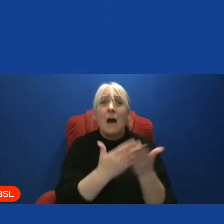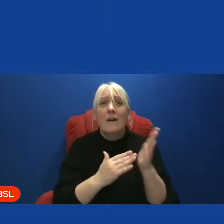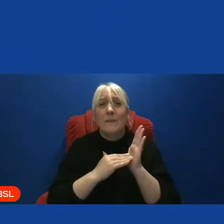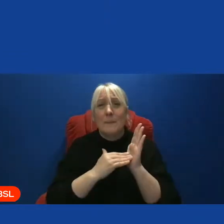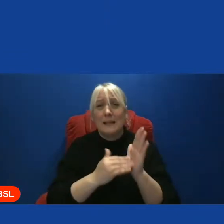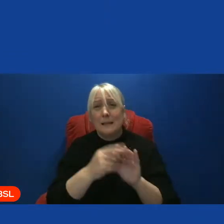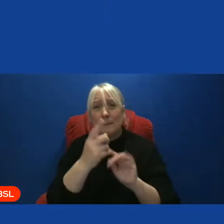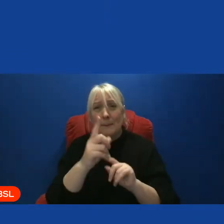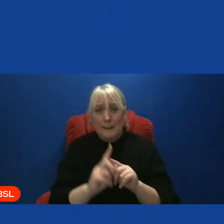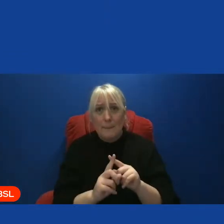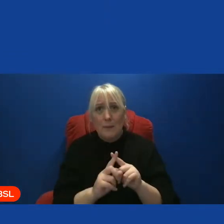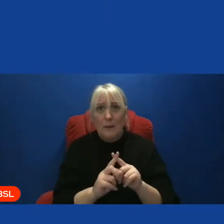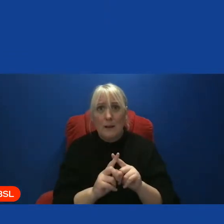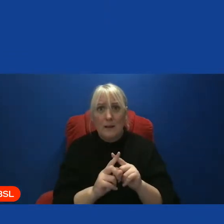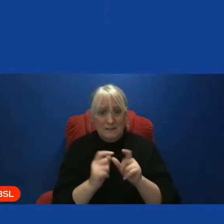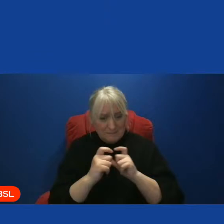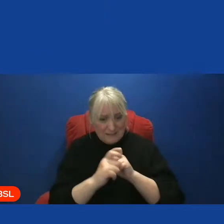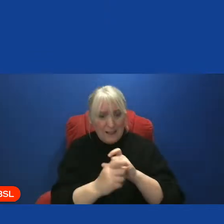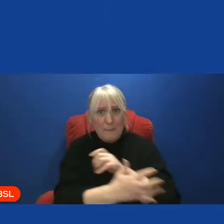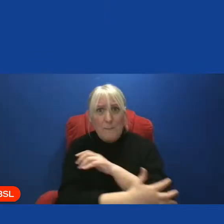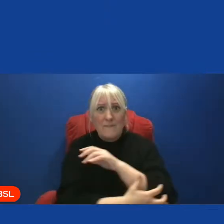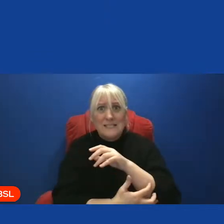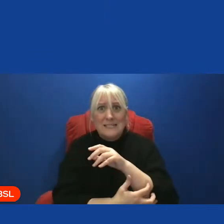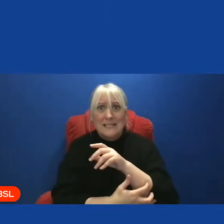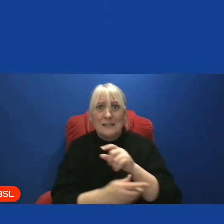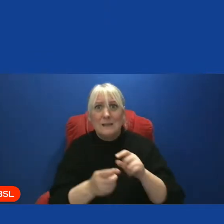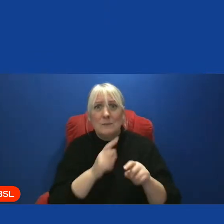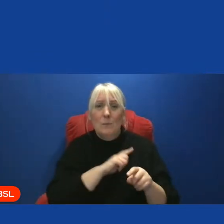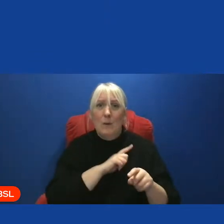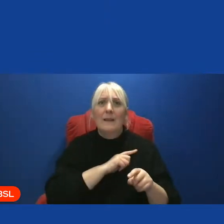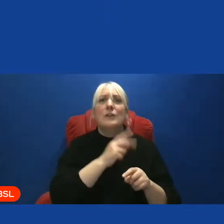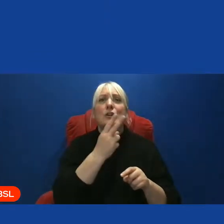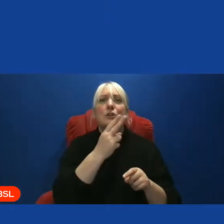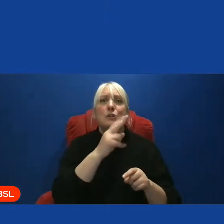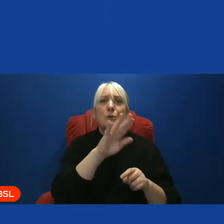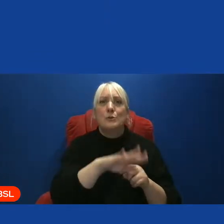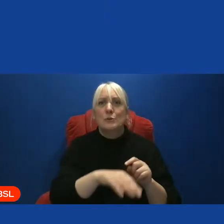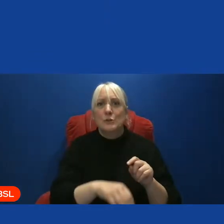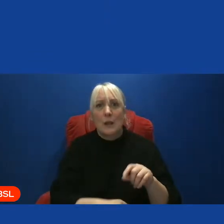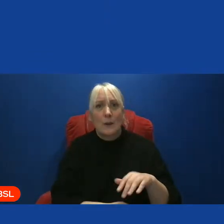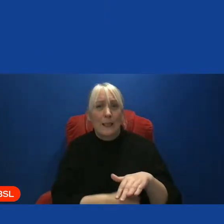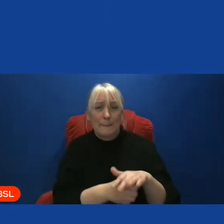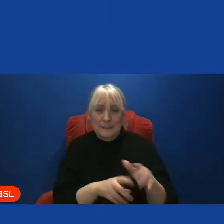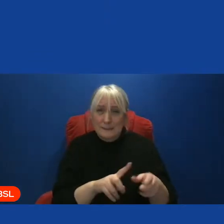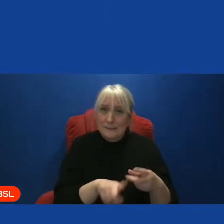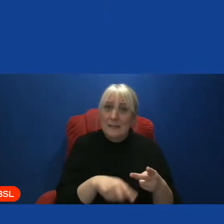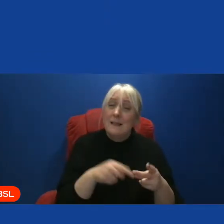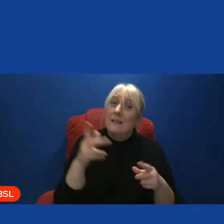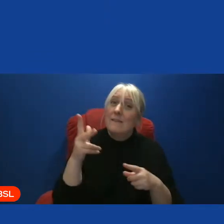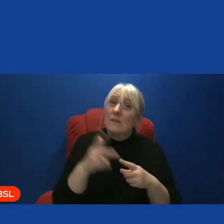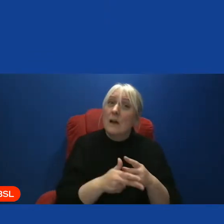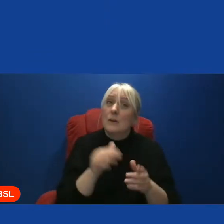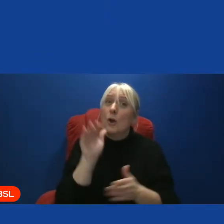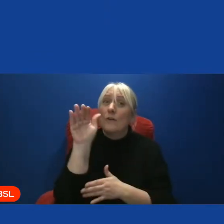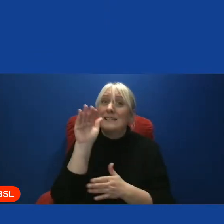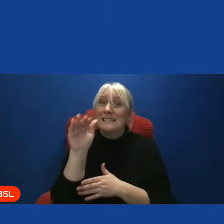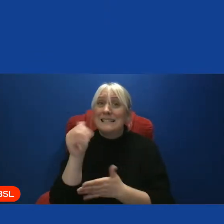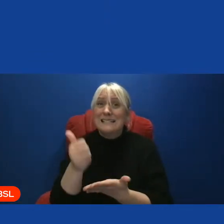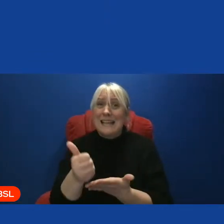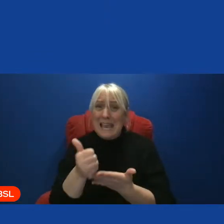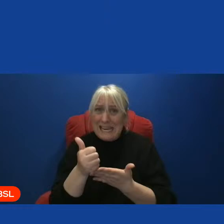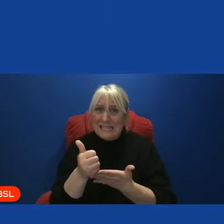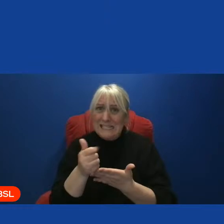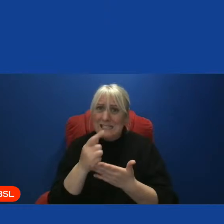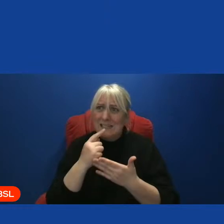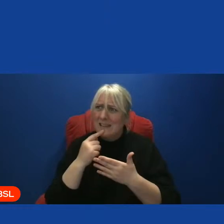the 2-child limit. They've cut overseas aid that goes to people actually starving in